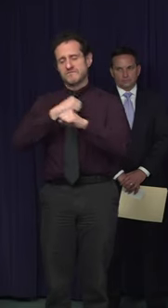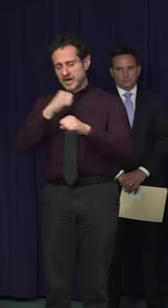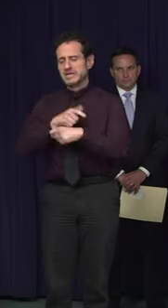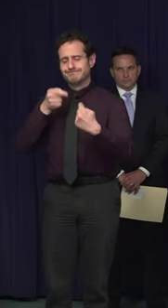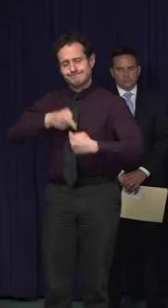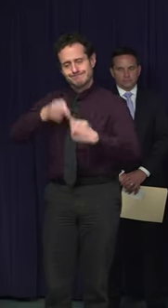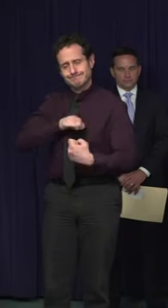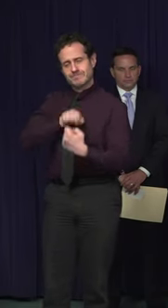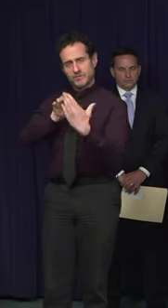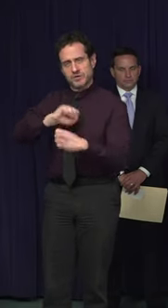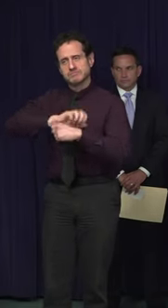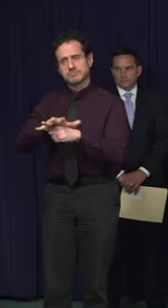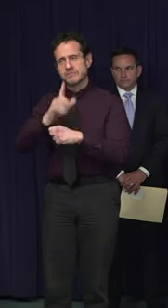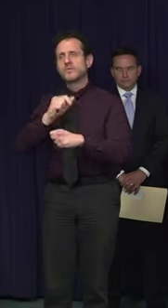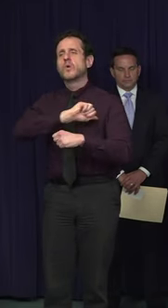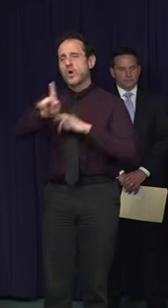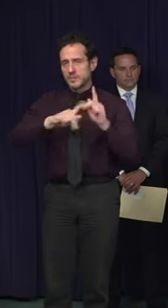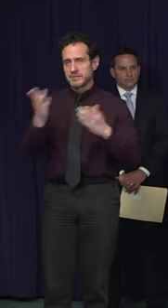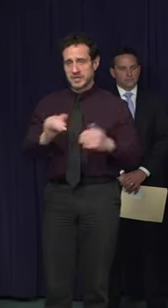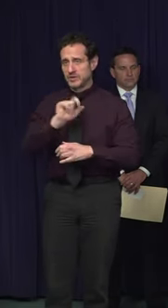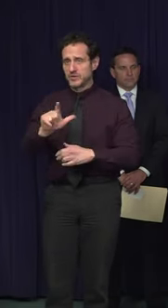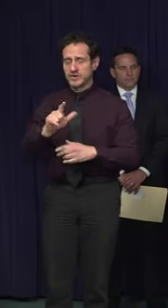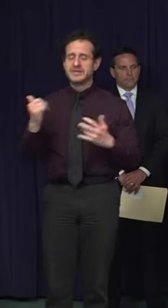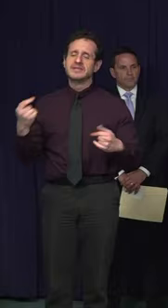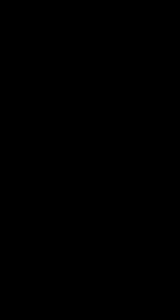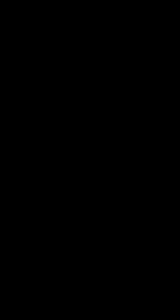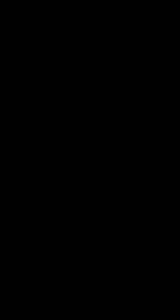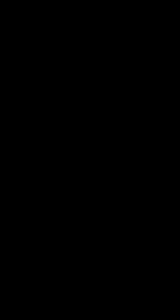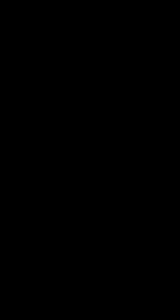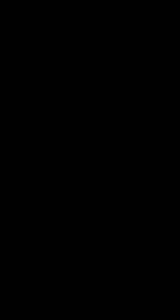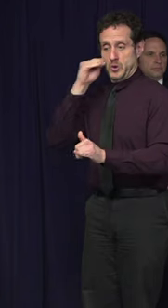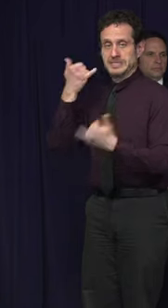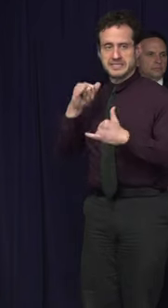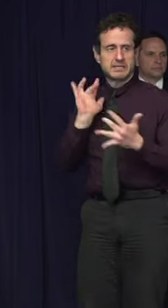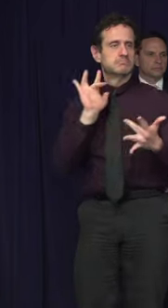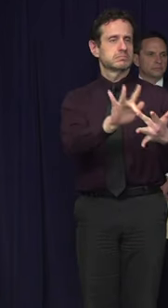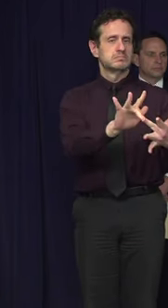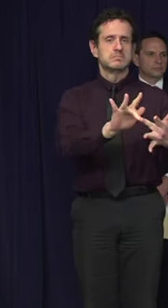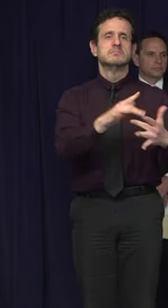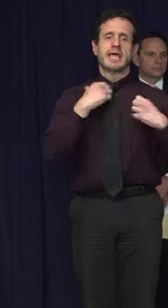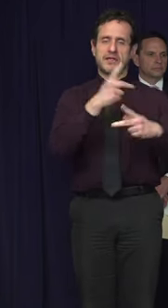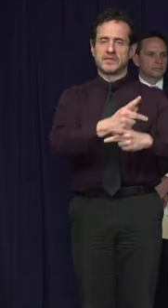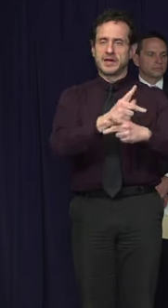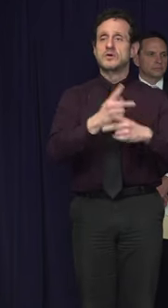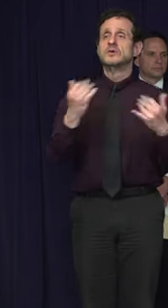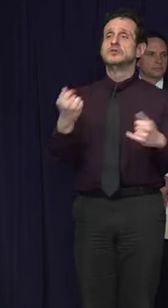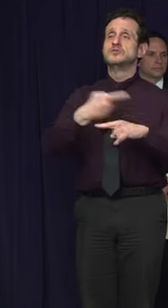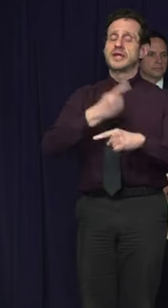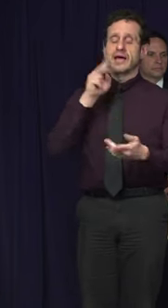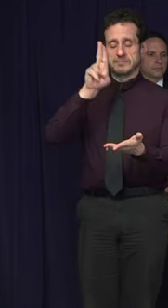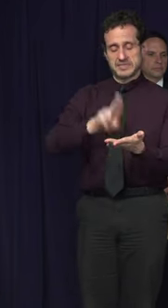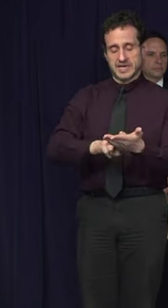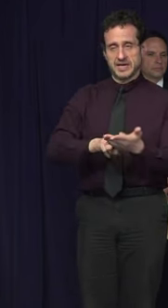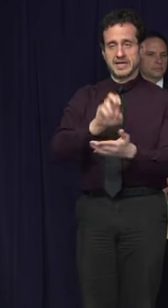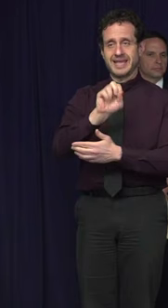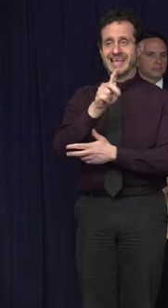Illinois. We have all lost something today. So today I'm signing an executive order